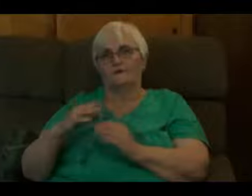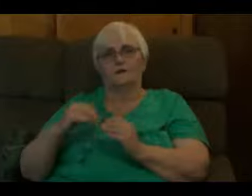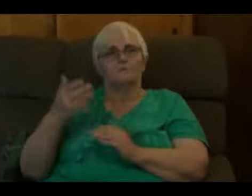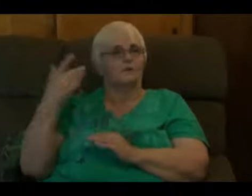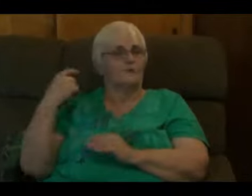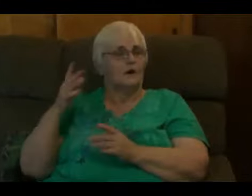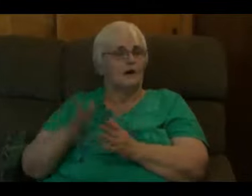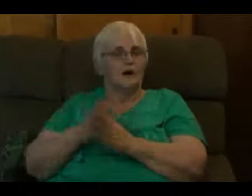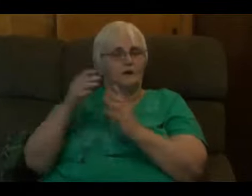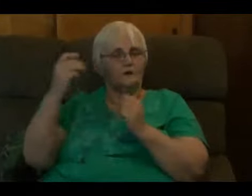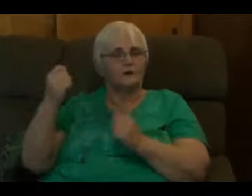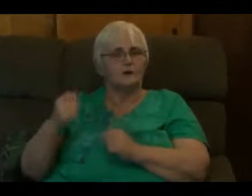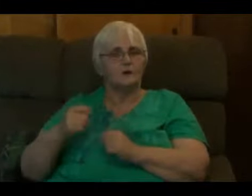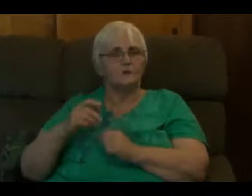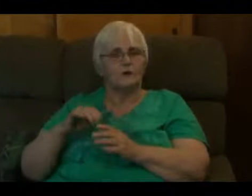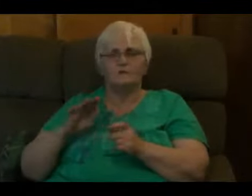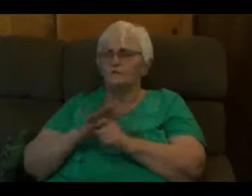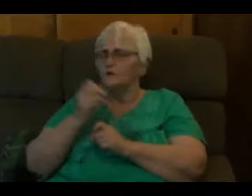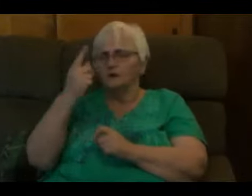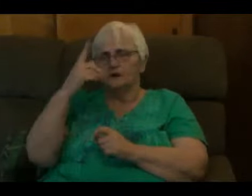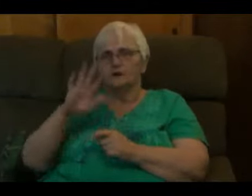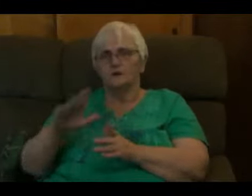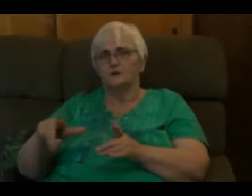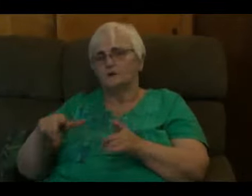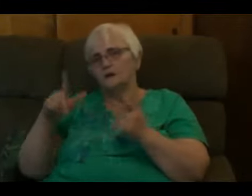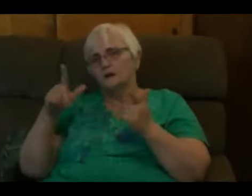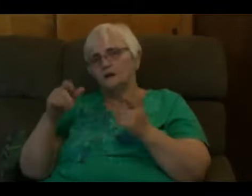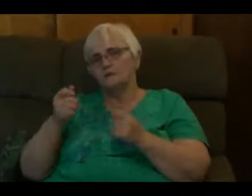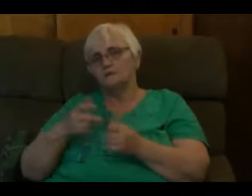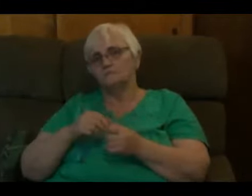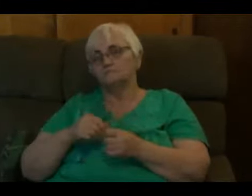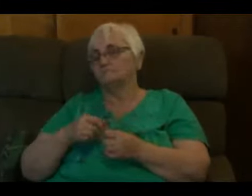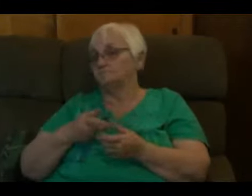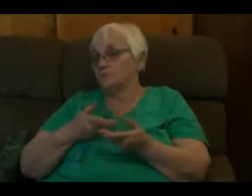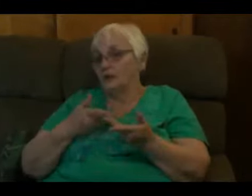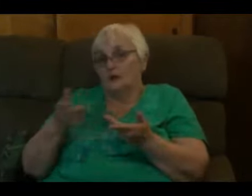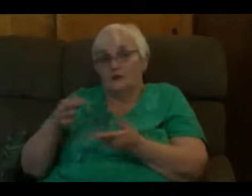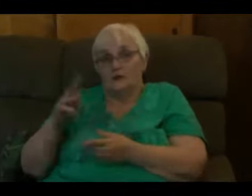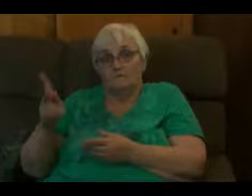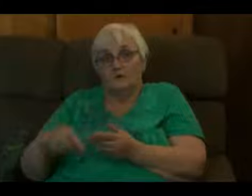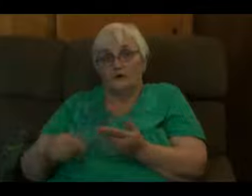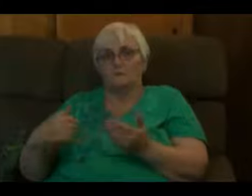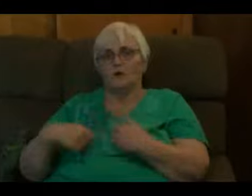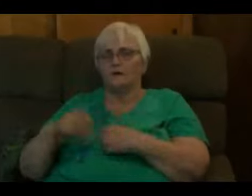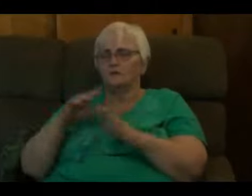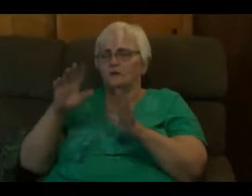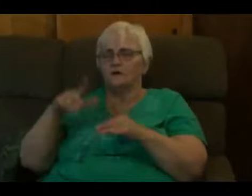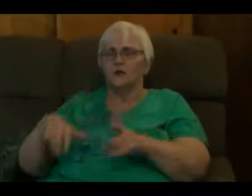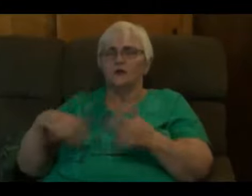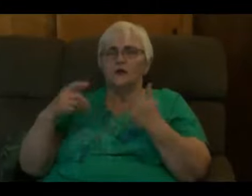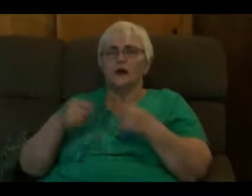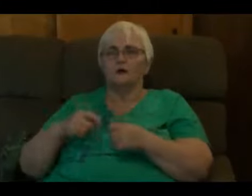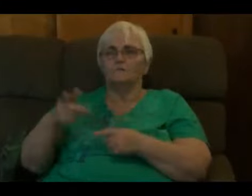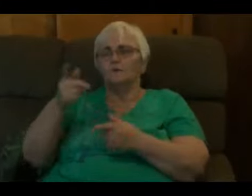Hallelujah. You want clarity in your life? Give it up. You know, when you have clarity in your life, you'll come to church with a